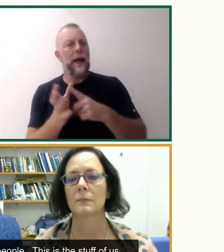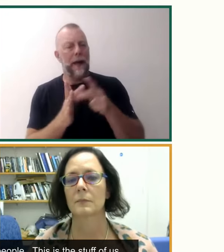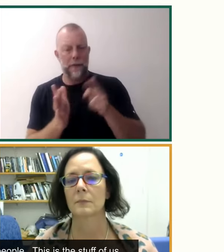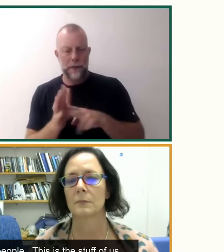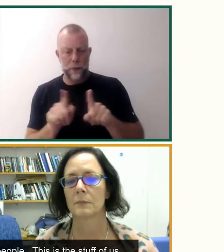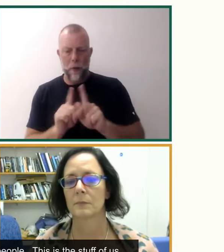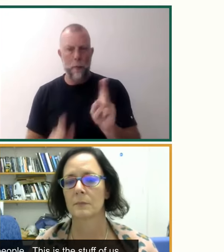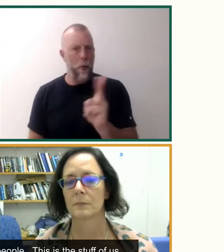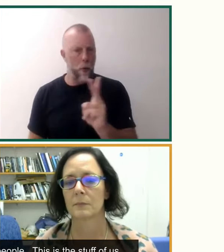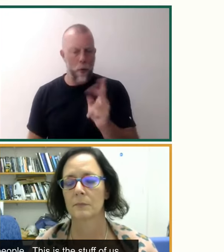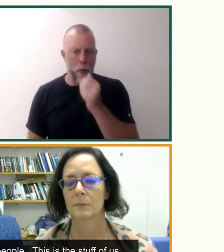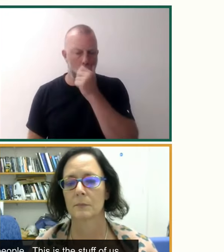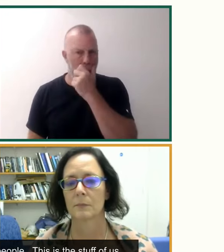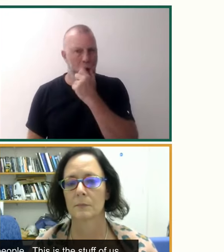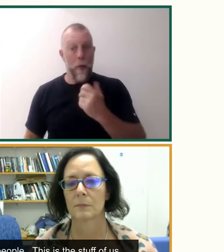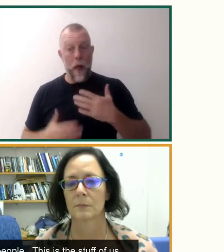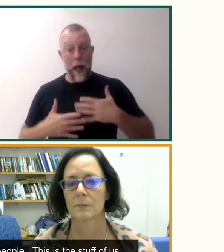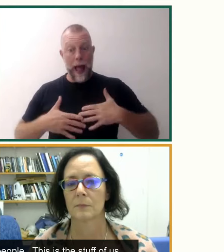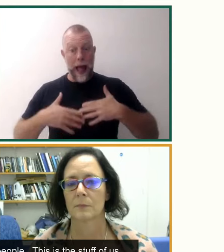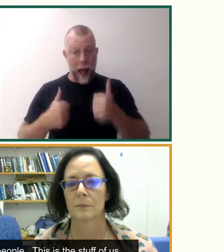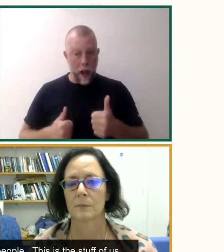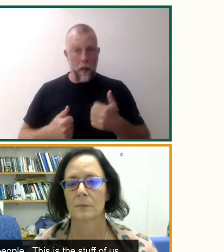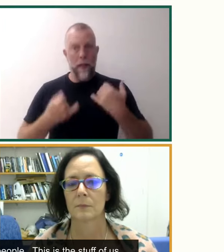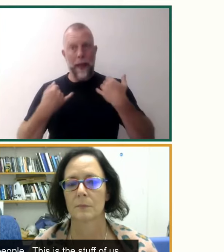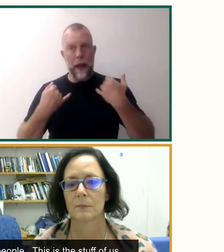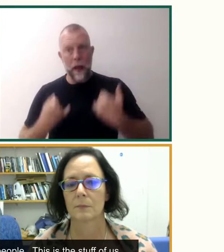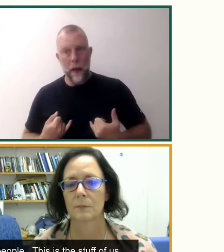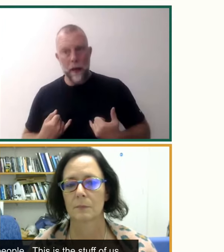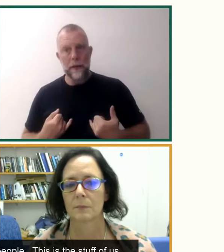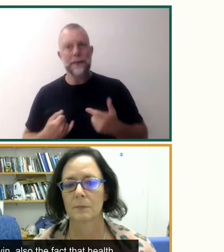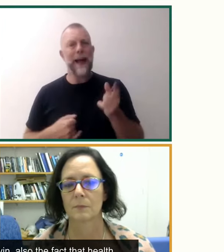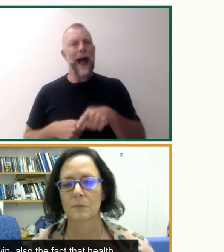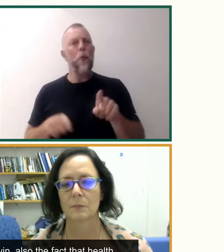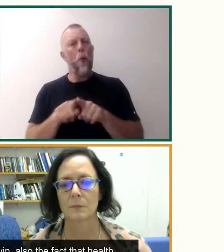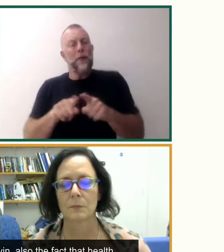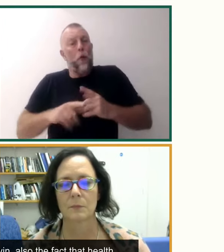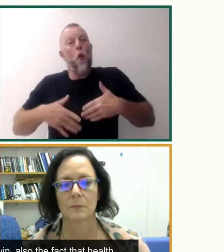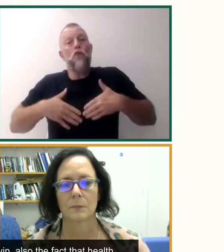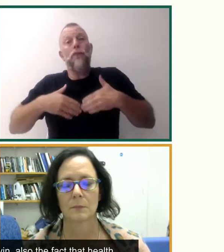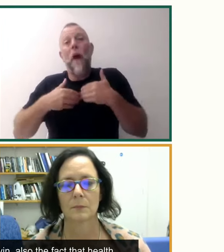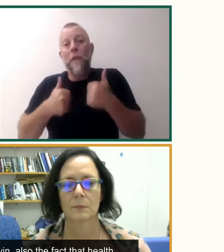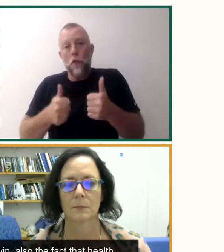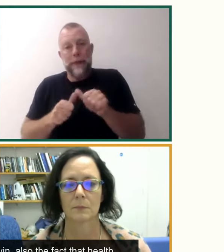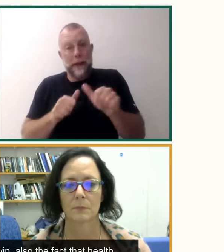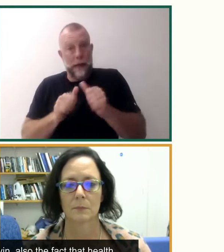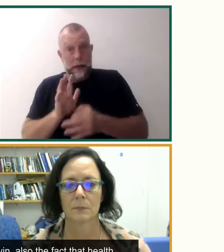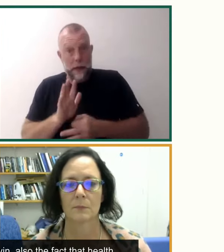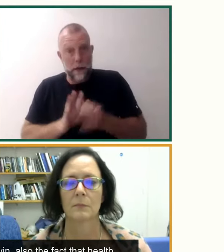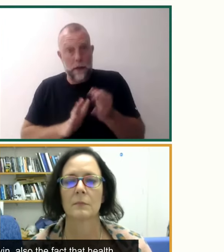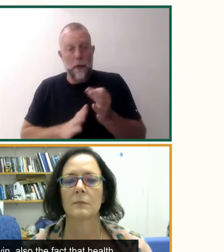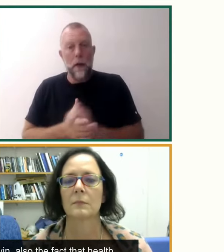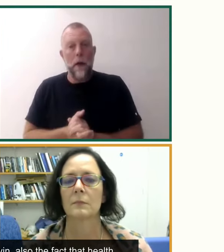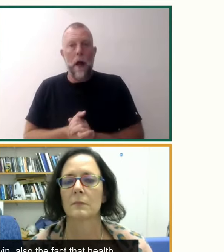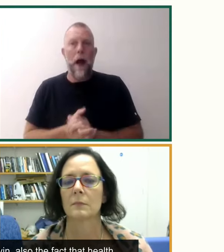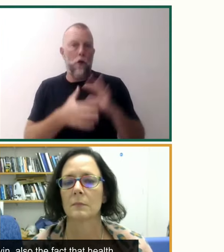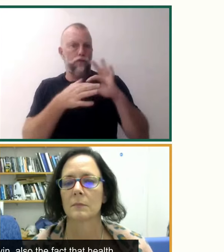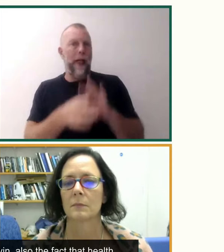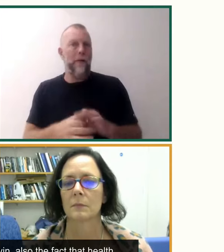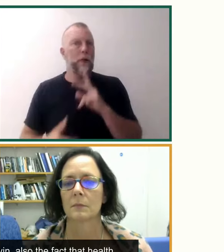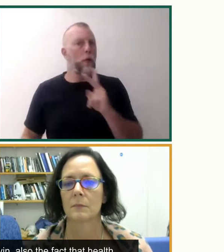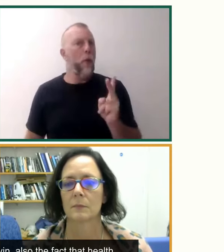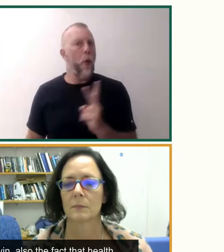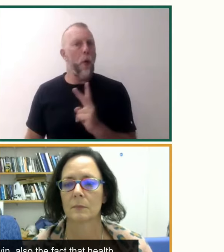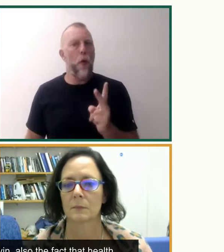that health, illness, and therefore also recovery, implicit to both, are